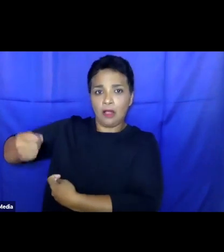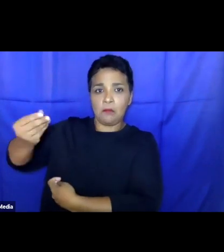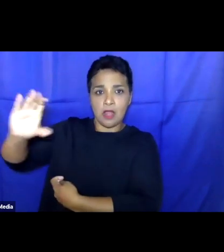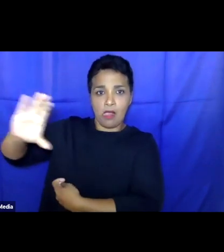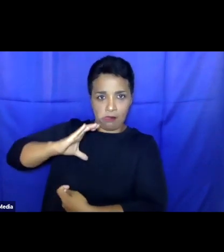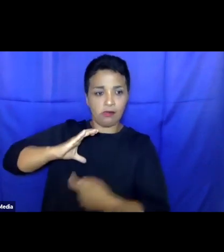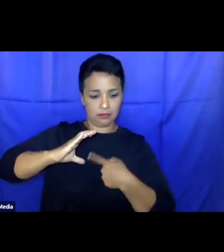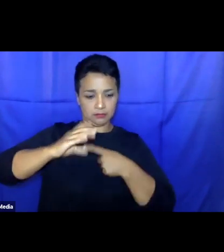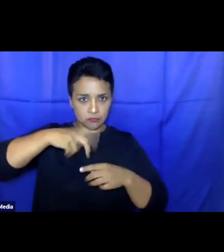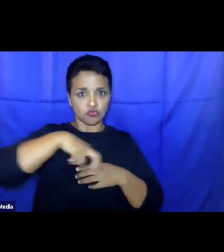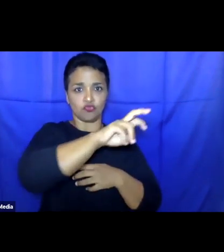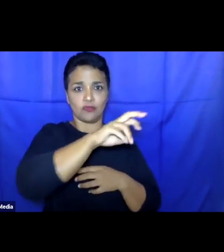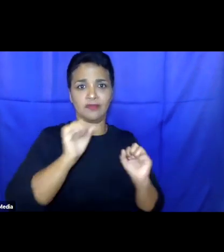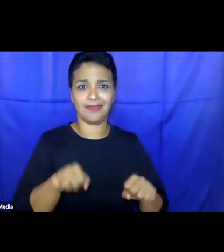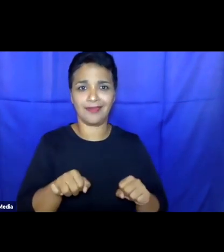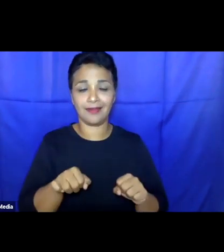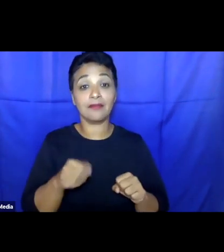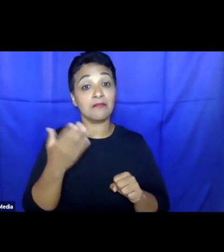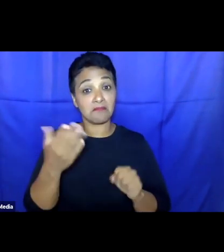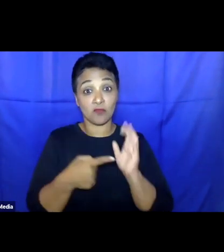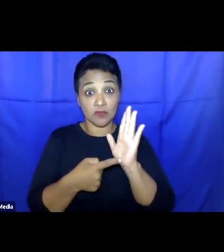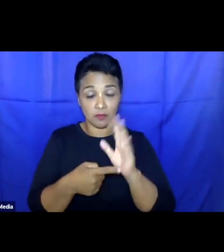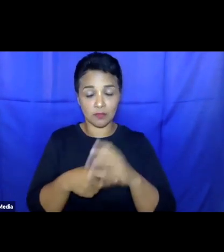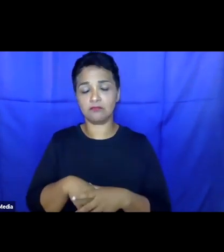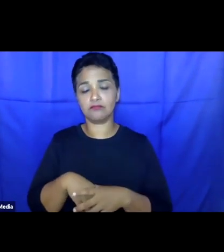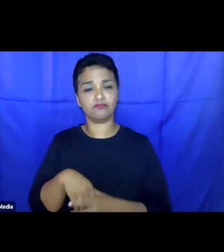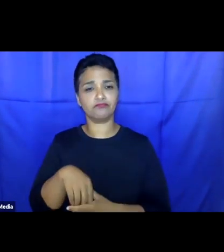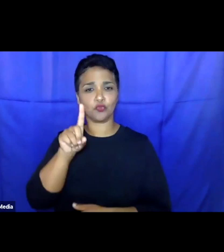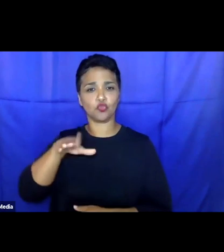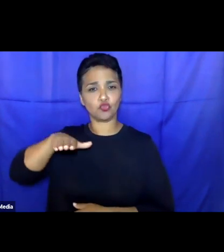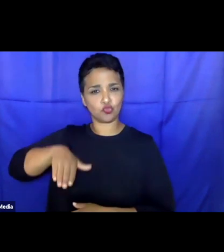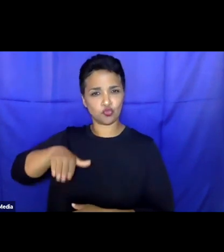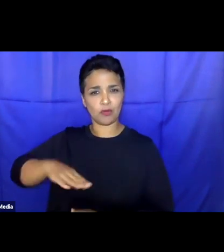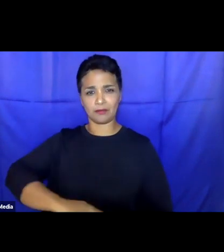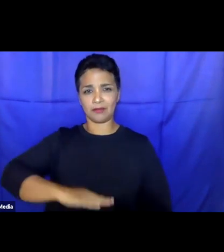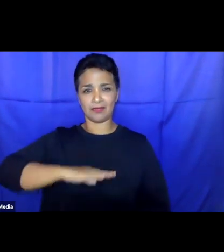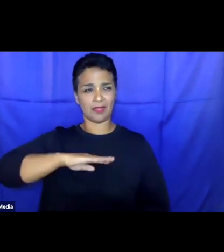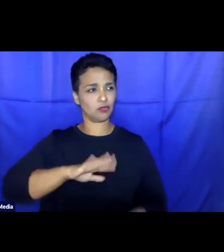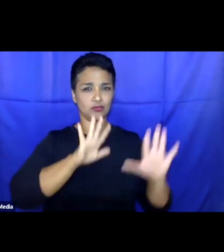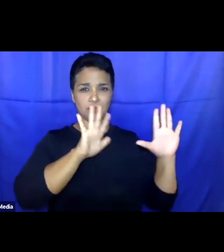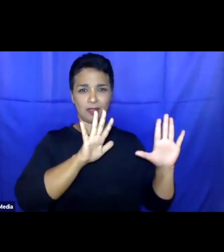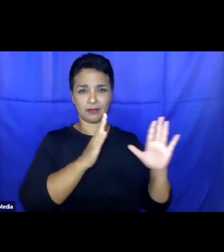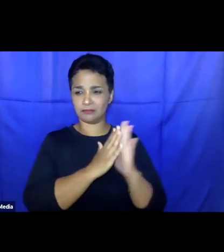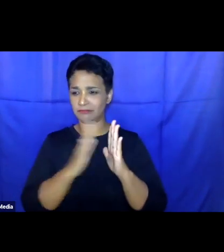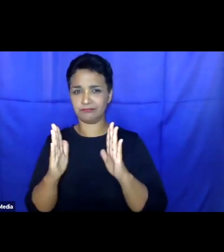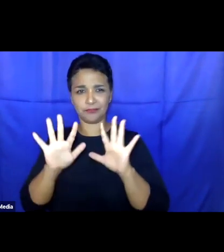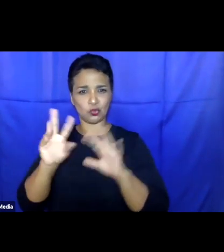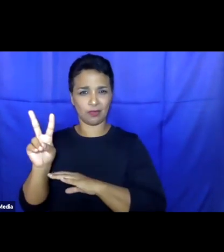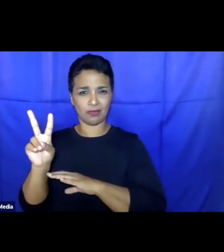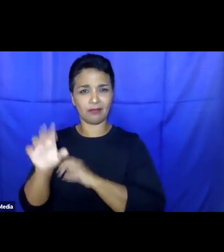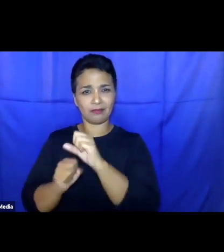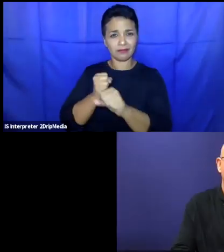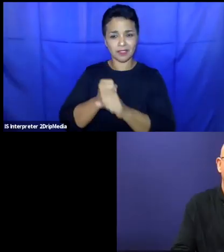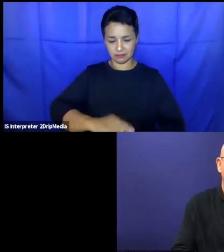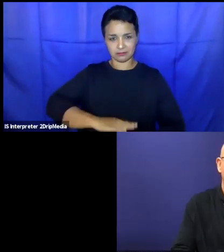of the family member, a child at the age between 10 to 12 years, looked